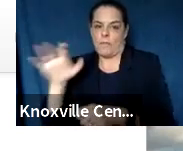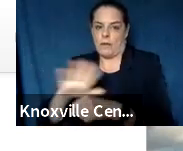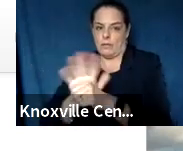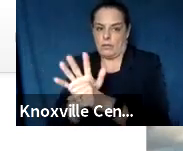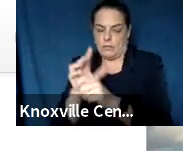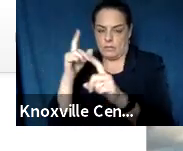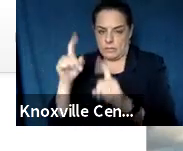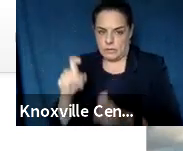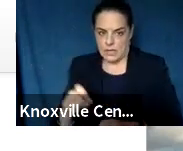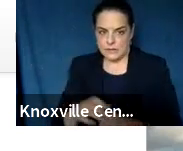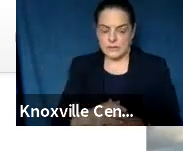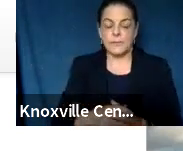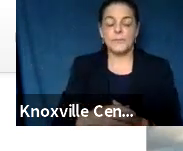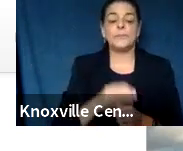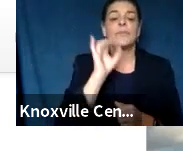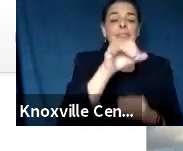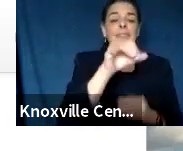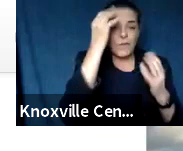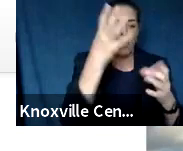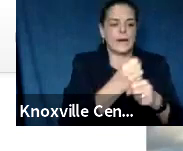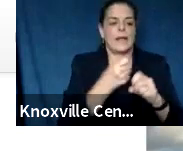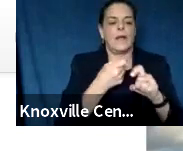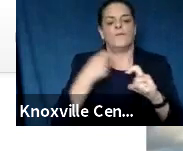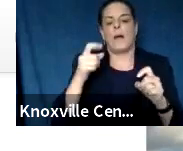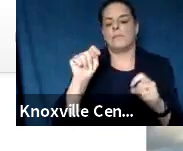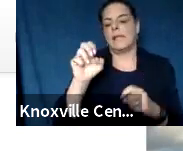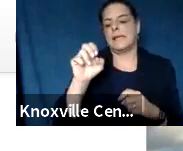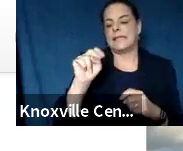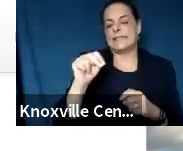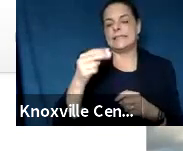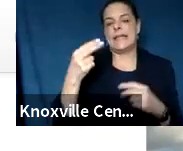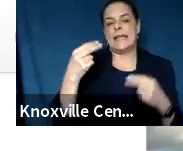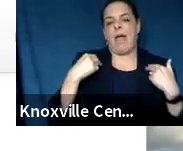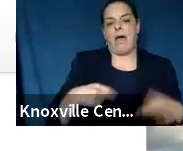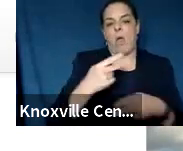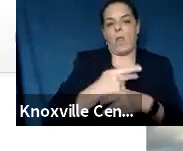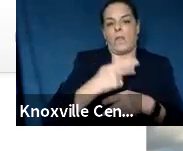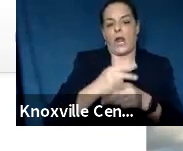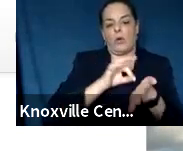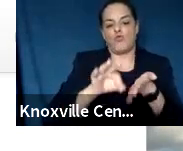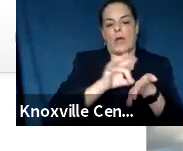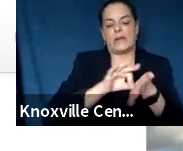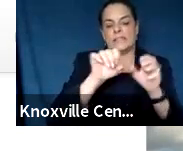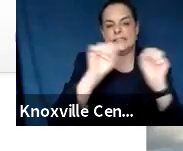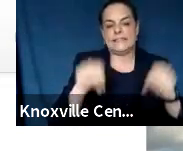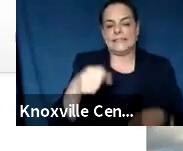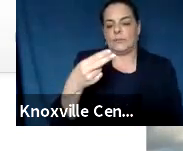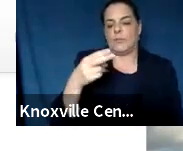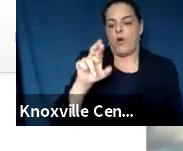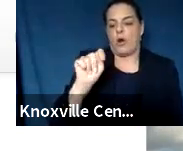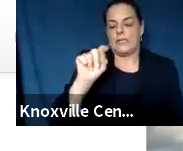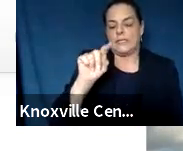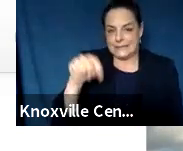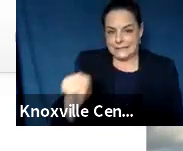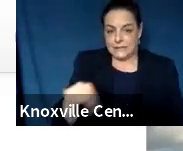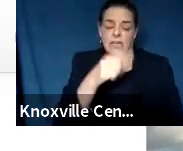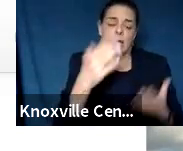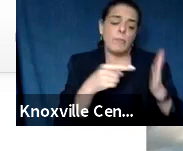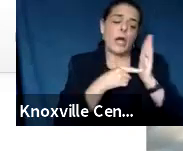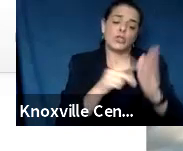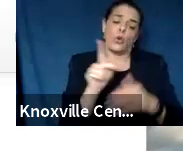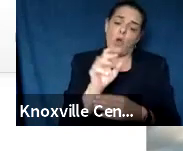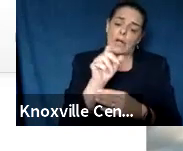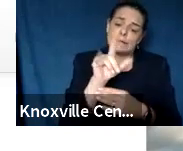hospitals put into the Tennessee Healthcare Resource Tracking System, or HERTS. It may reflect Knox County, East Region, or patients from